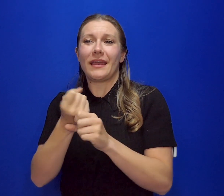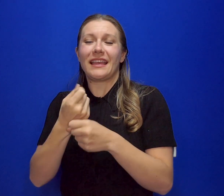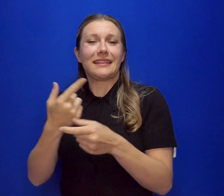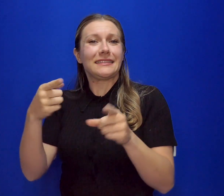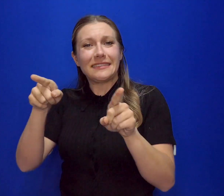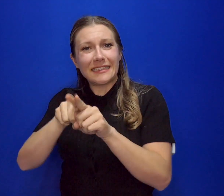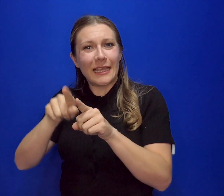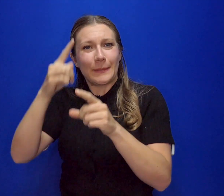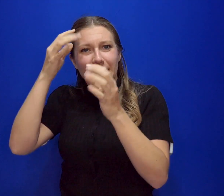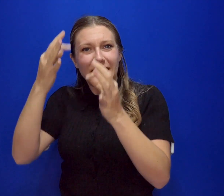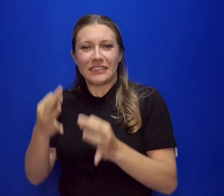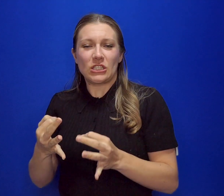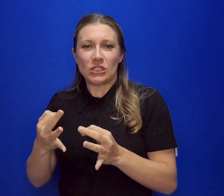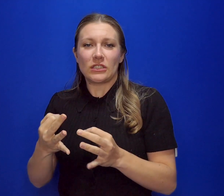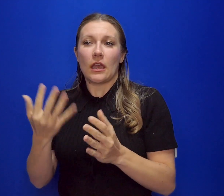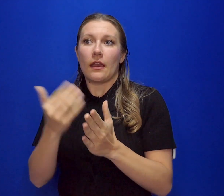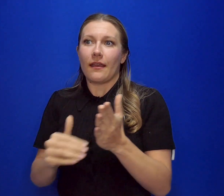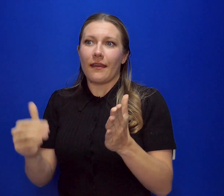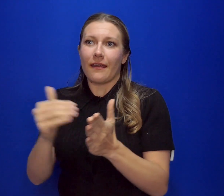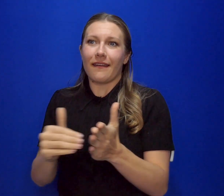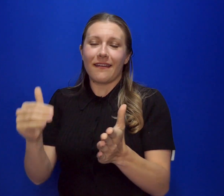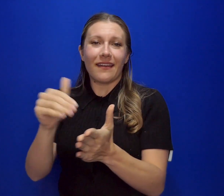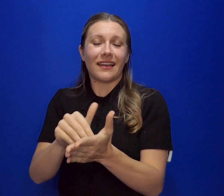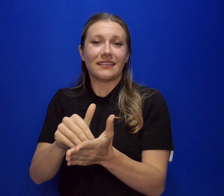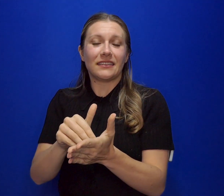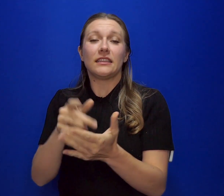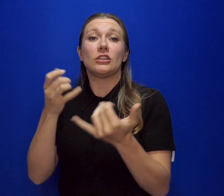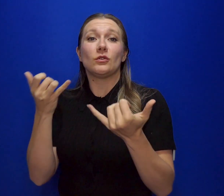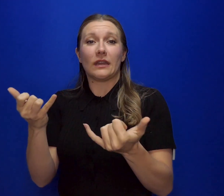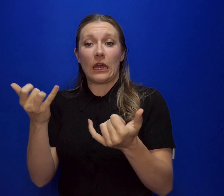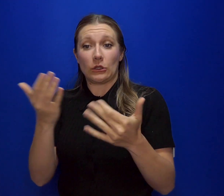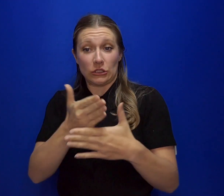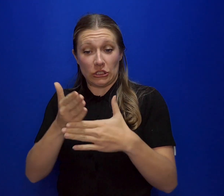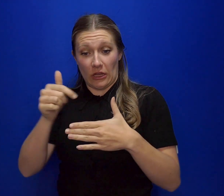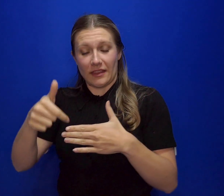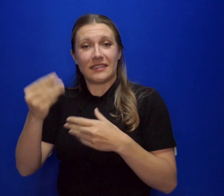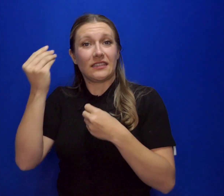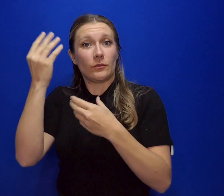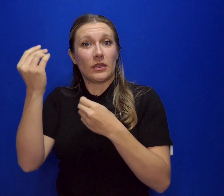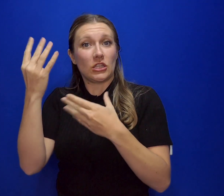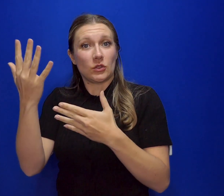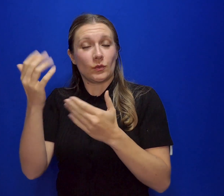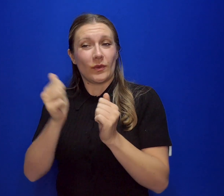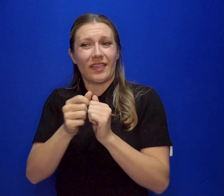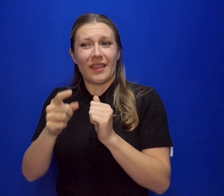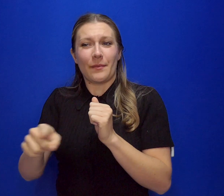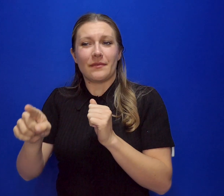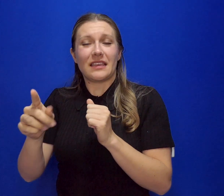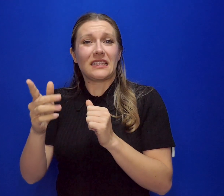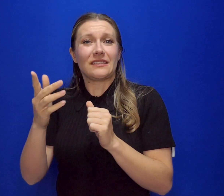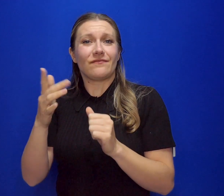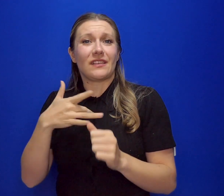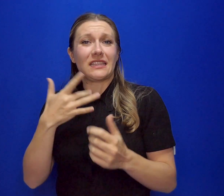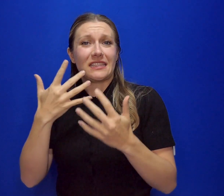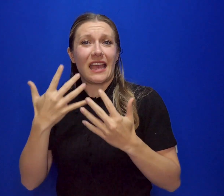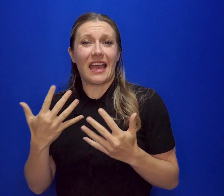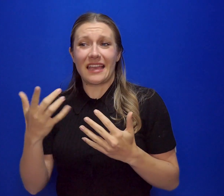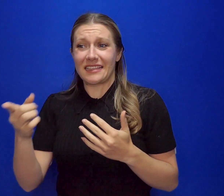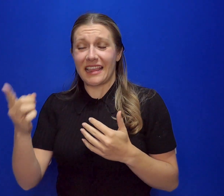but decisions over and over again. And when you then present them with this information, it's sad because they think,